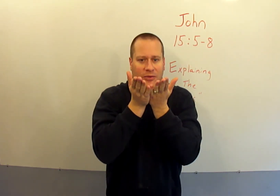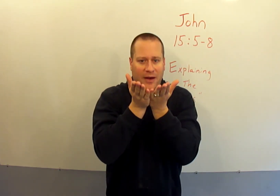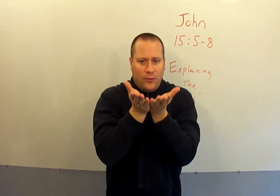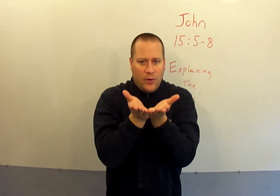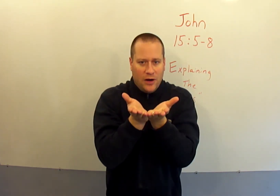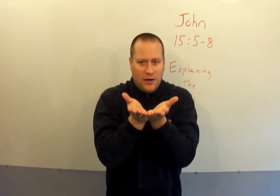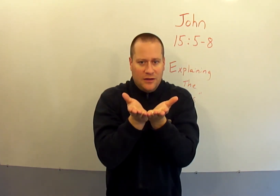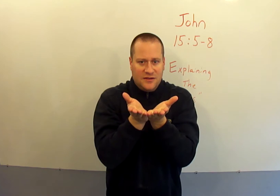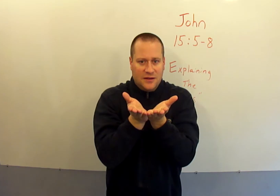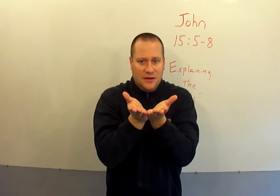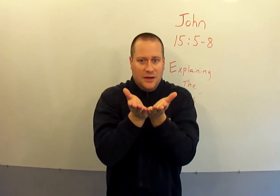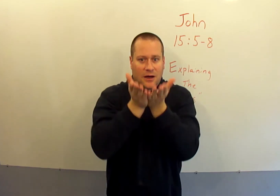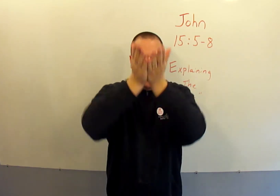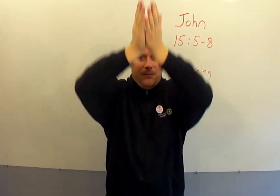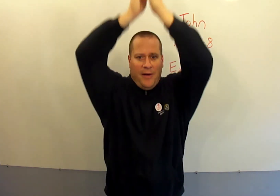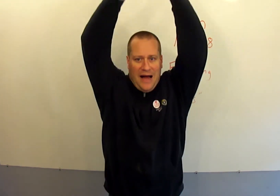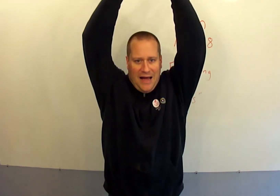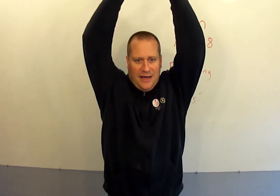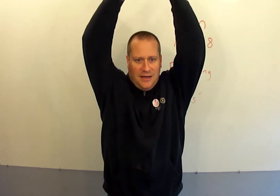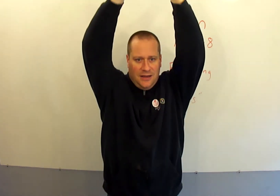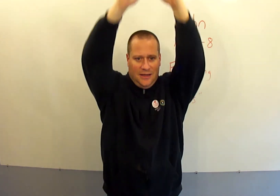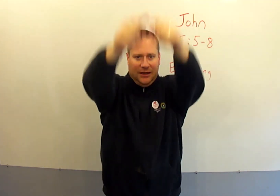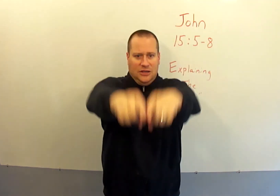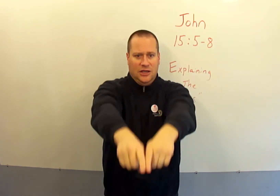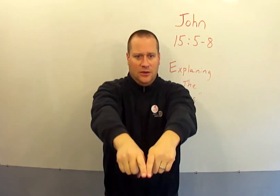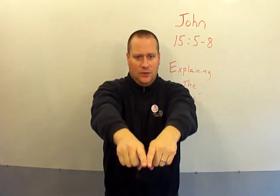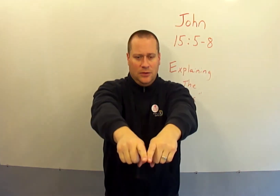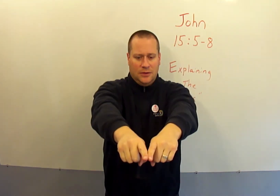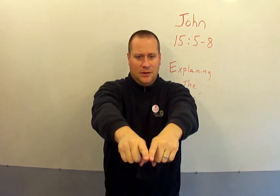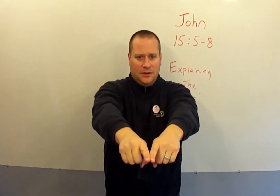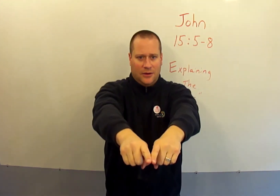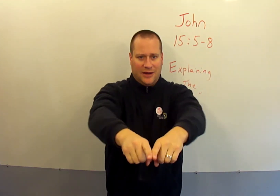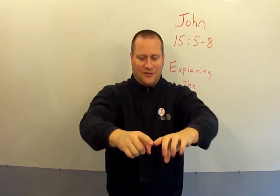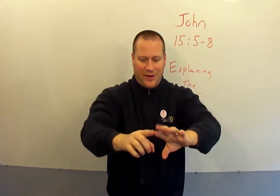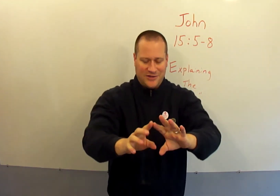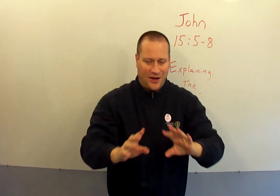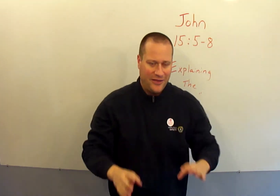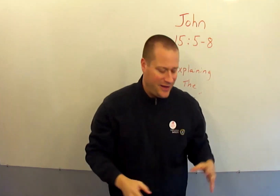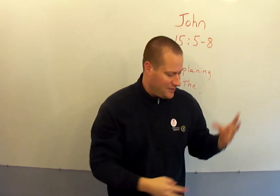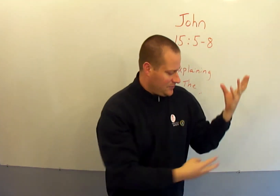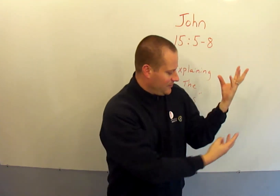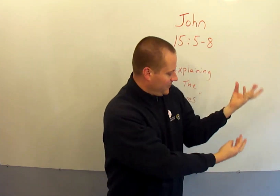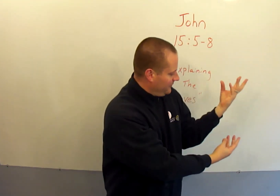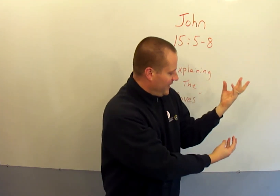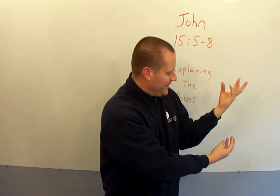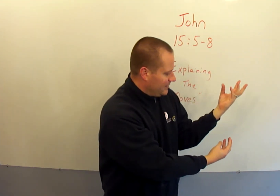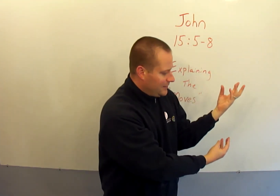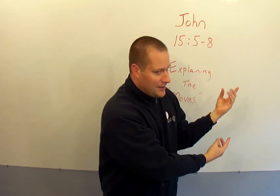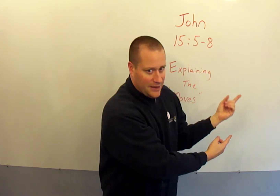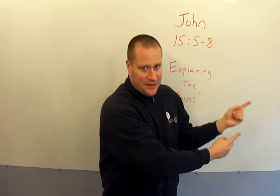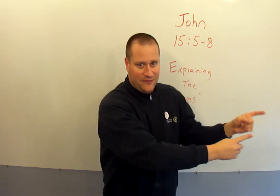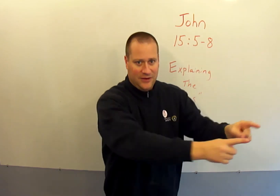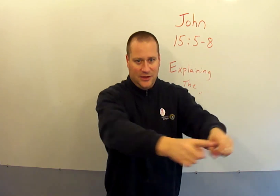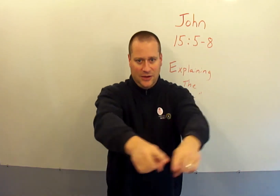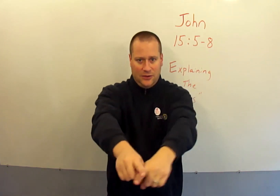my words abide in you. Okay, so watch, all the hands come from the fire. If